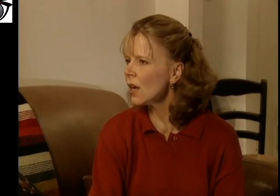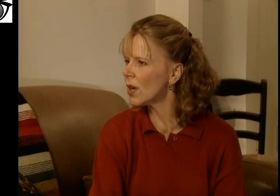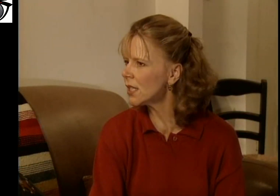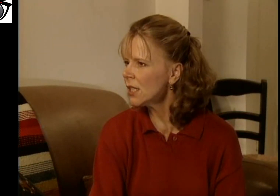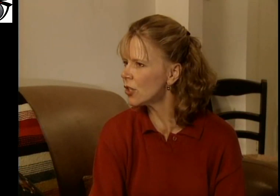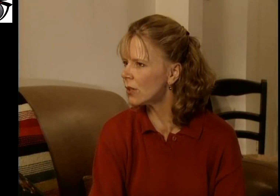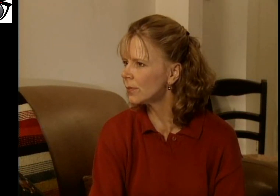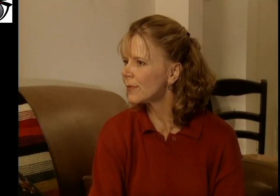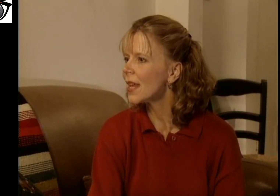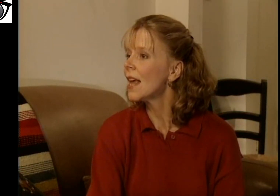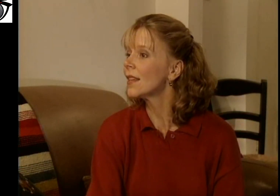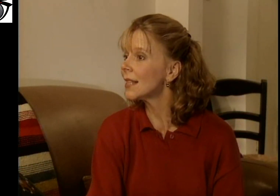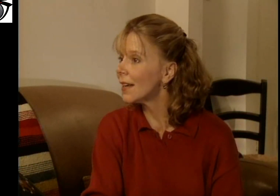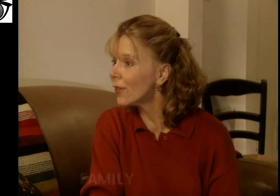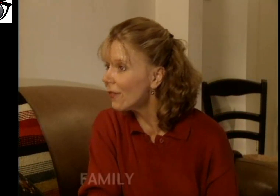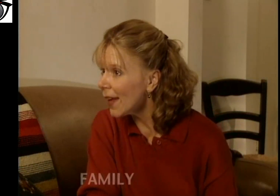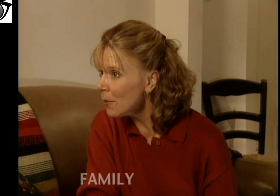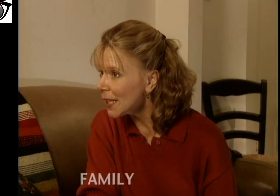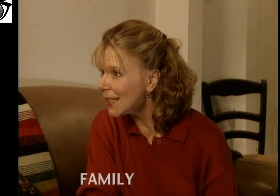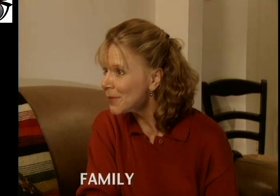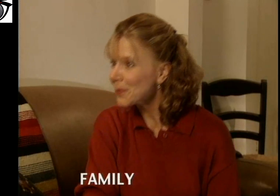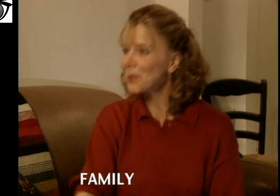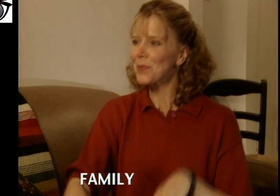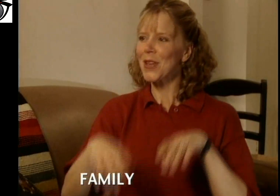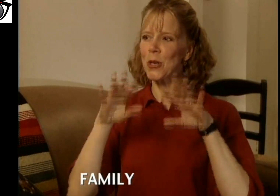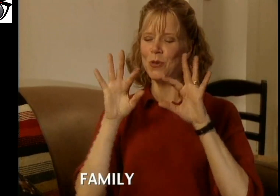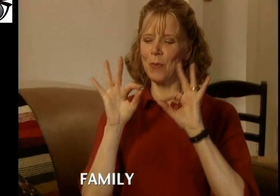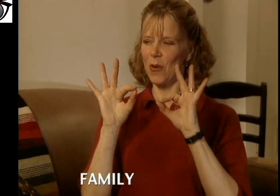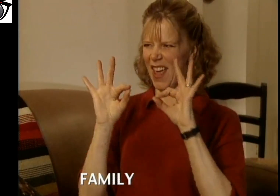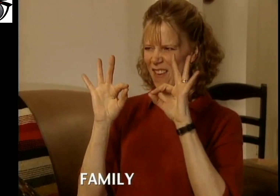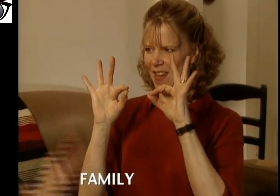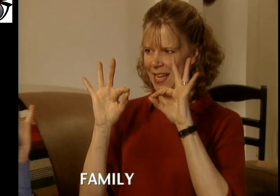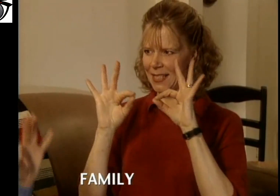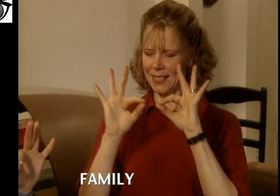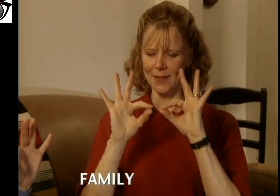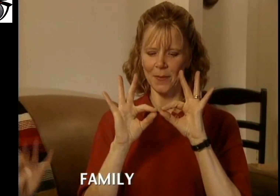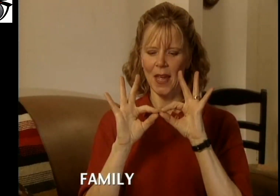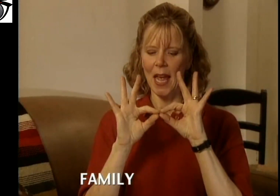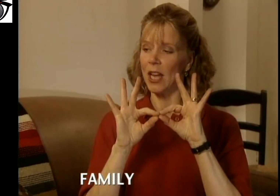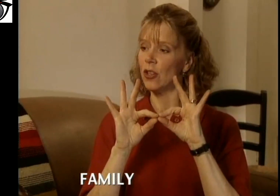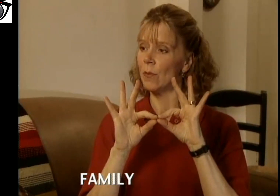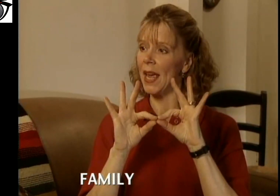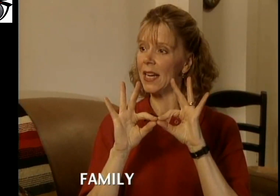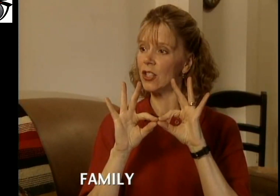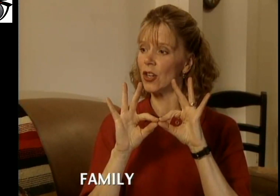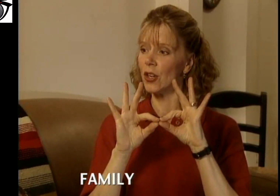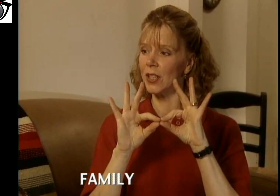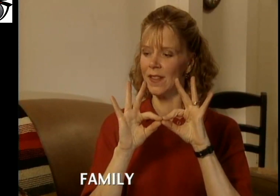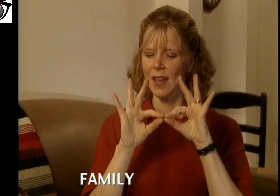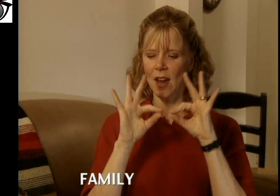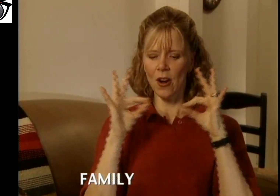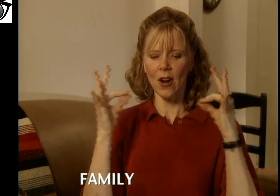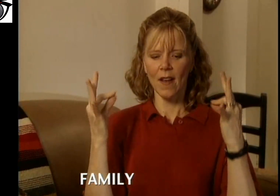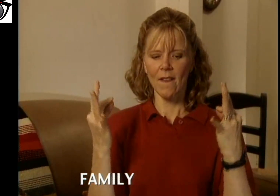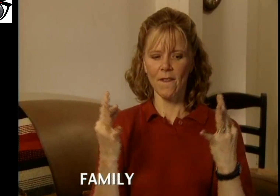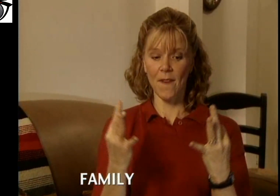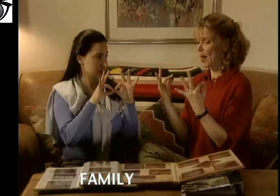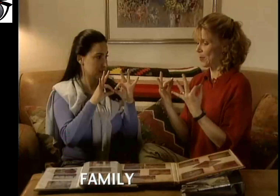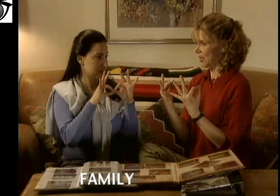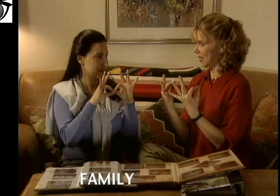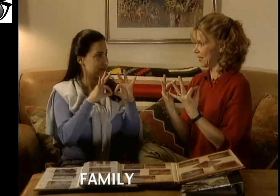one more sign I want to teach you. Yeah. The sign for family. Oh. Use both F hands, and you make a circle in the